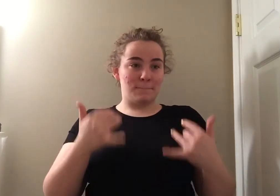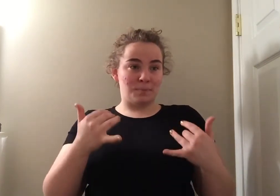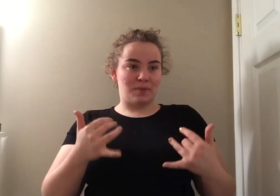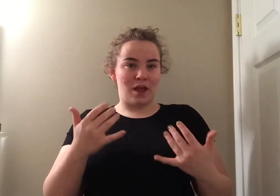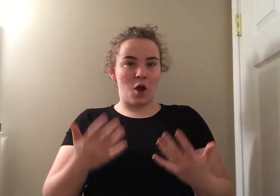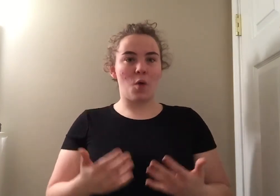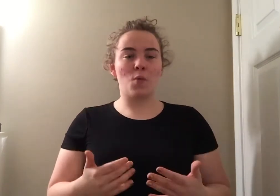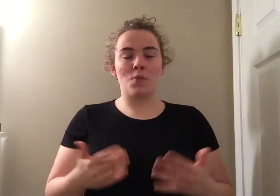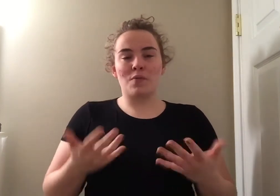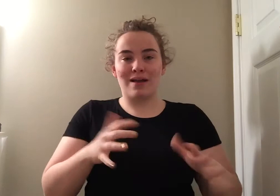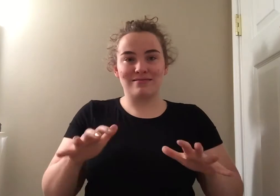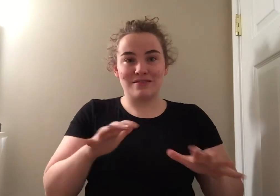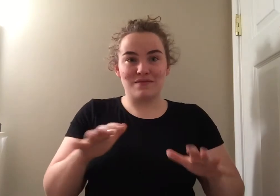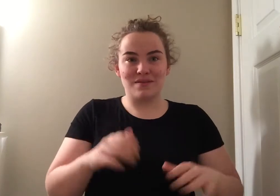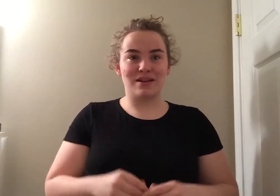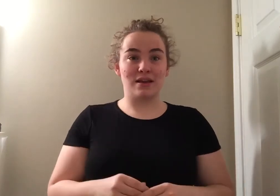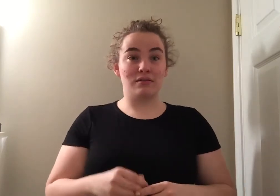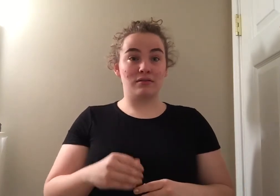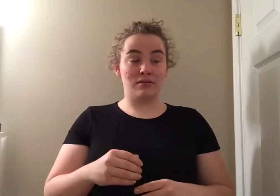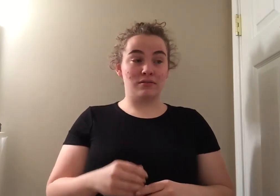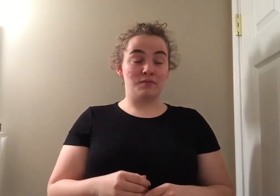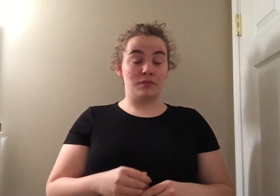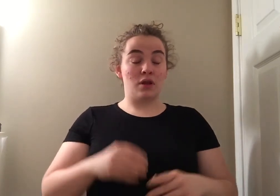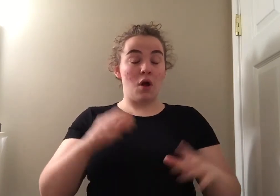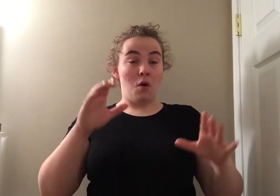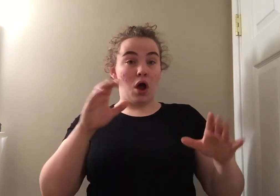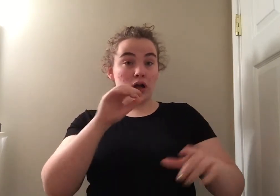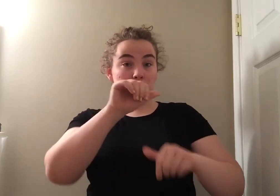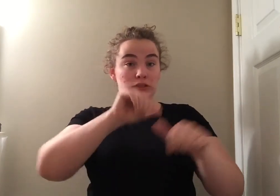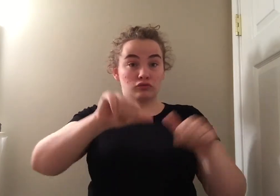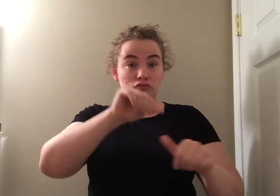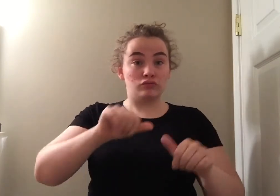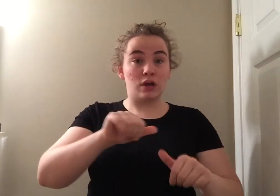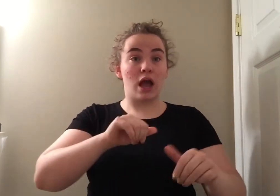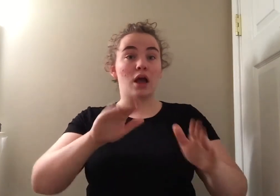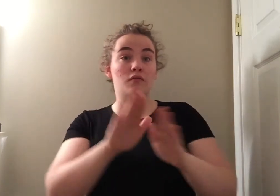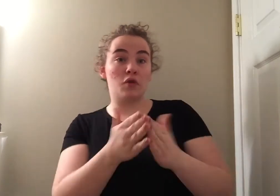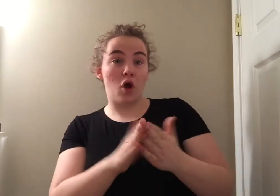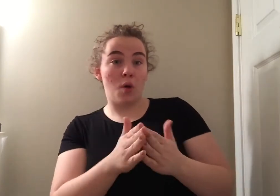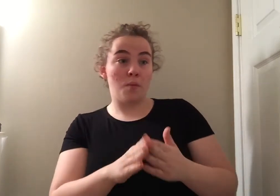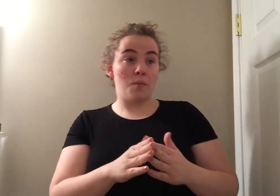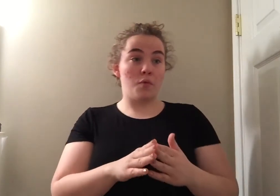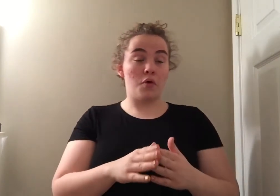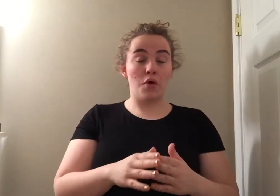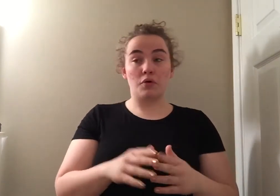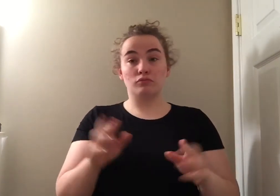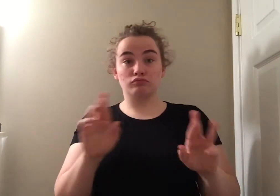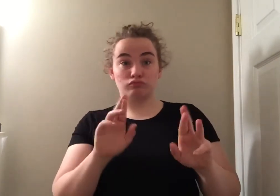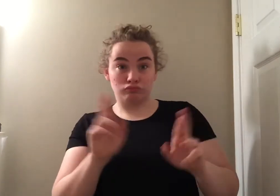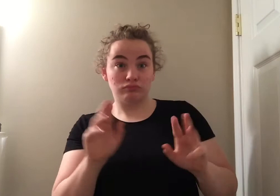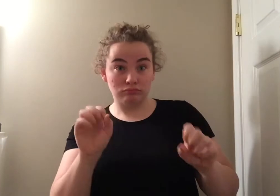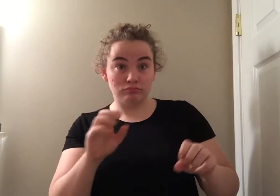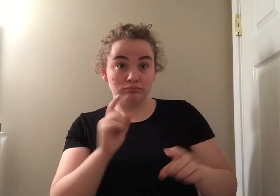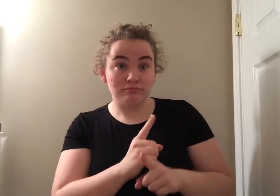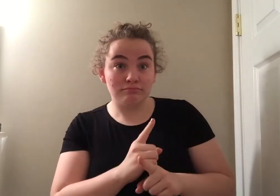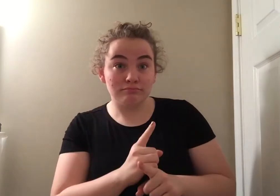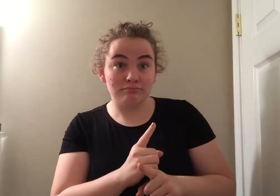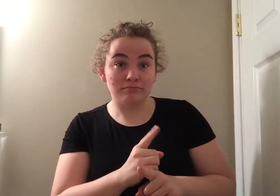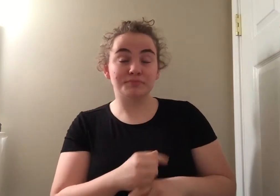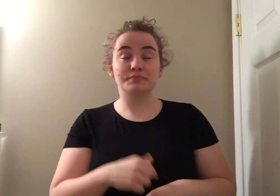interactive notebooks for this activity, correct? Yes. So I have this super, super fun story. While I read the story, we're going